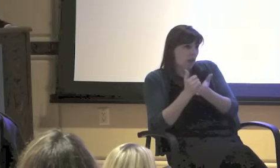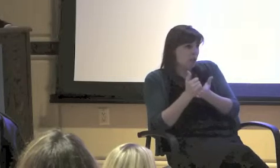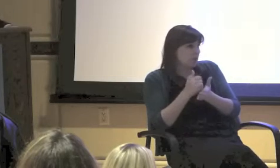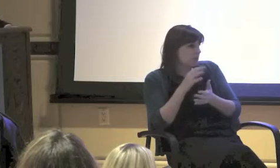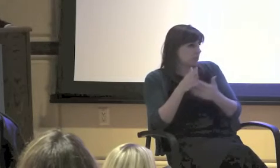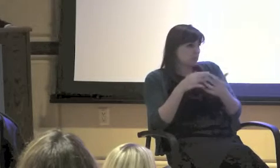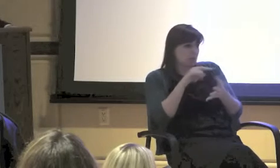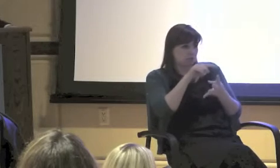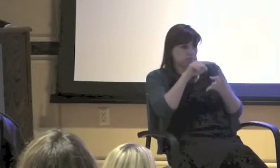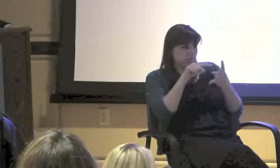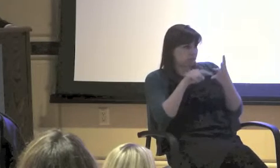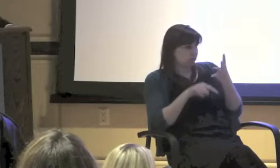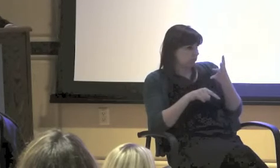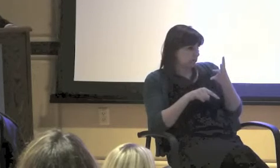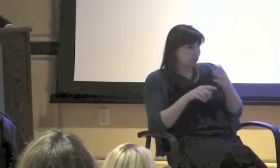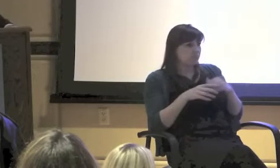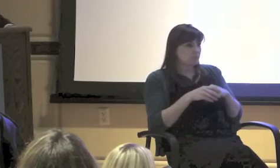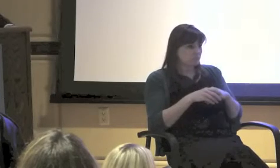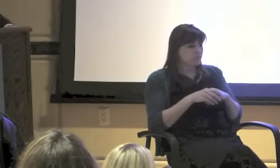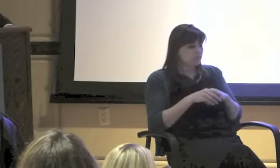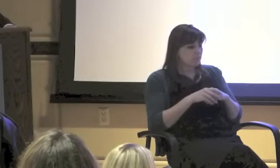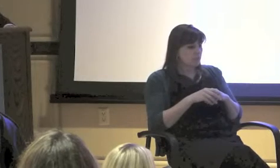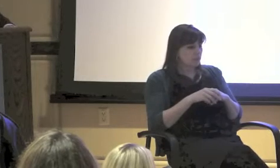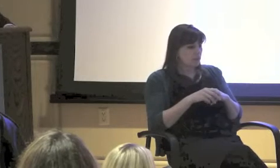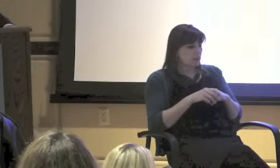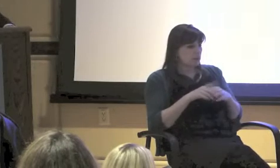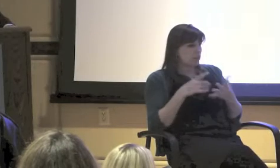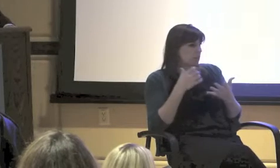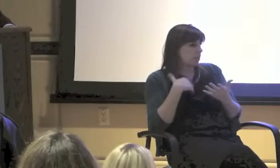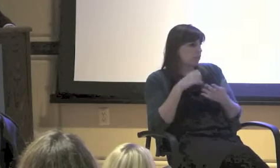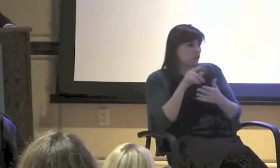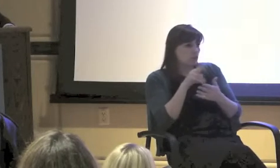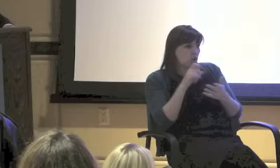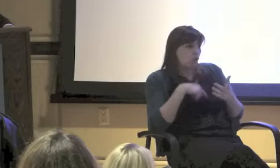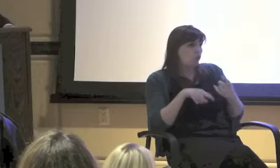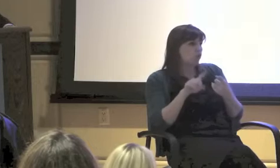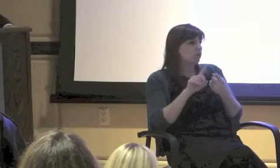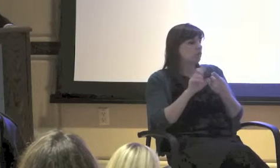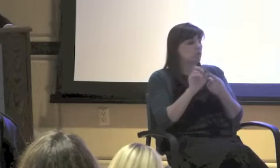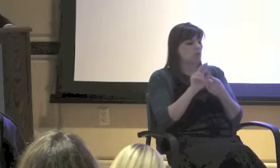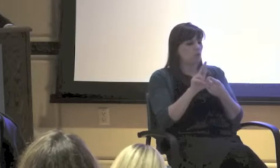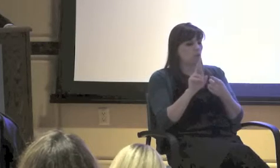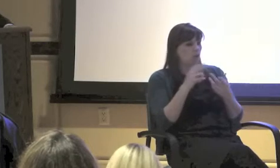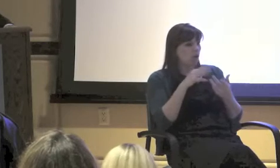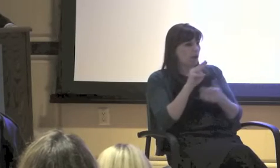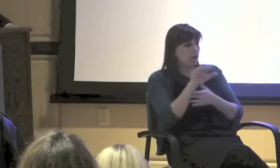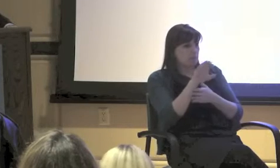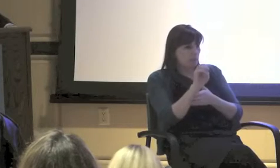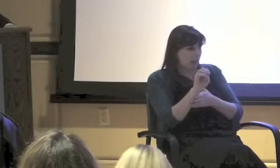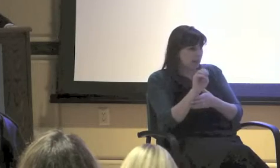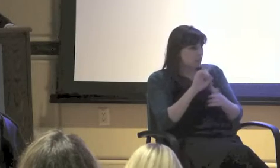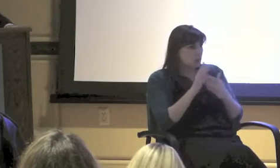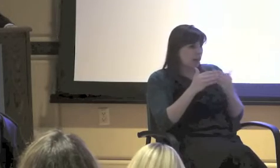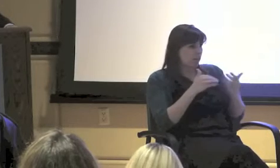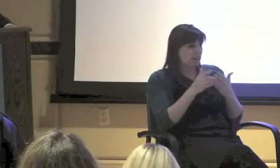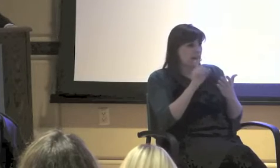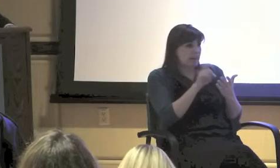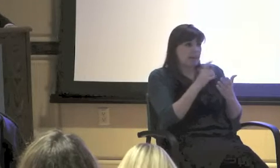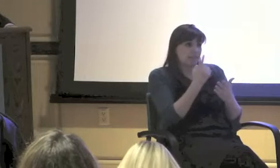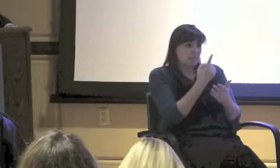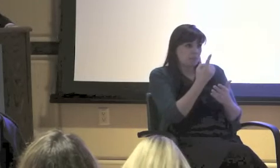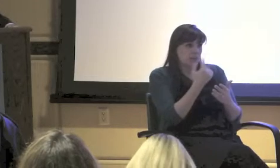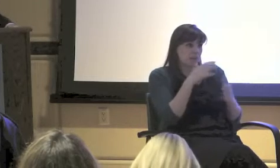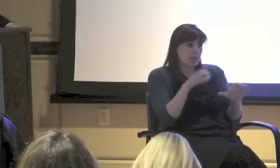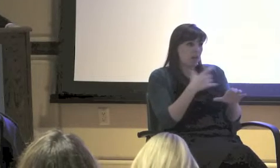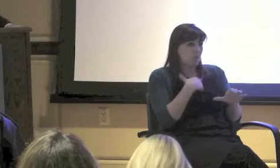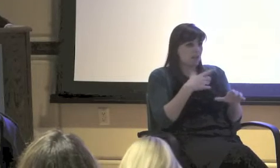urinary tract reconstruction or treatment for stones or a MACE procedure for their bowel. And so there